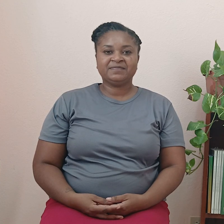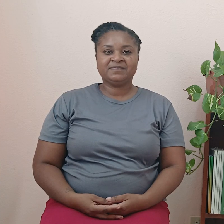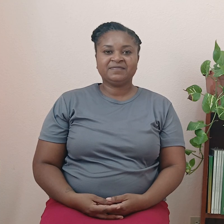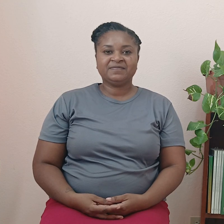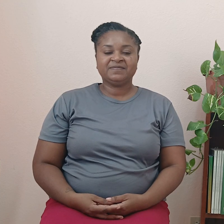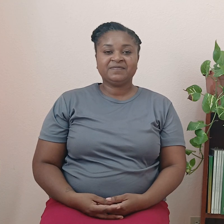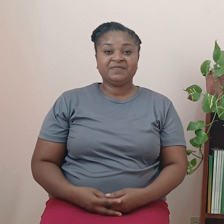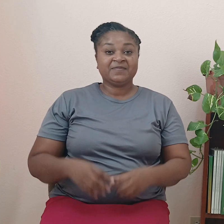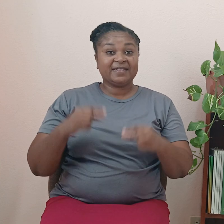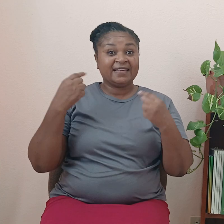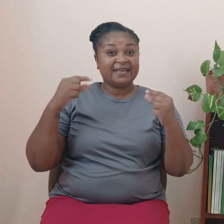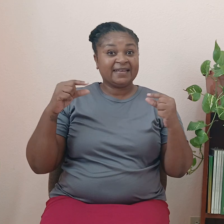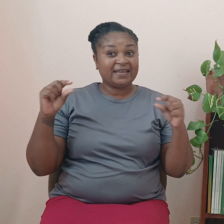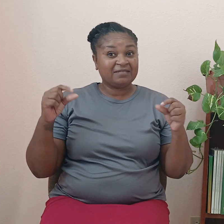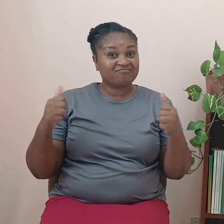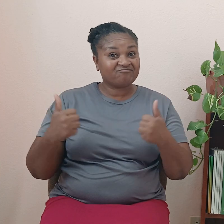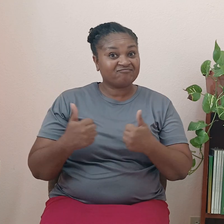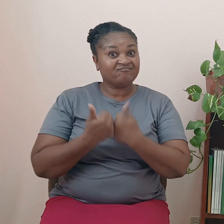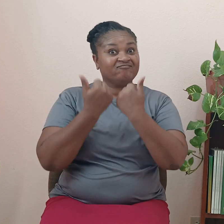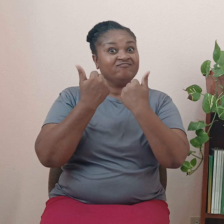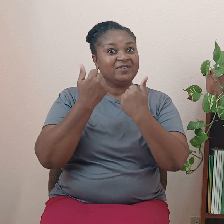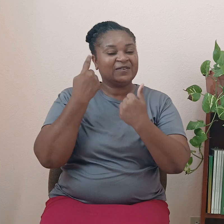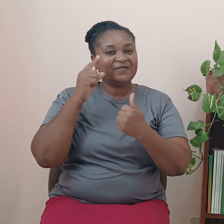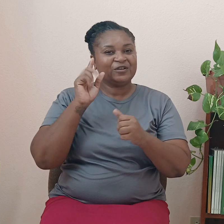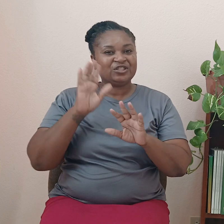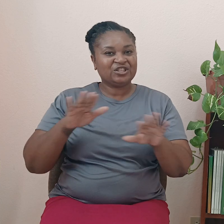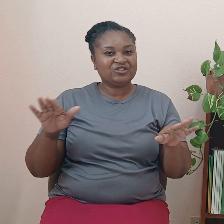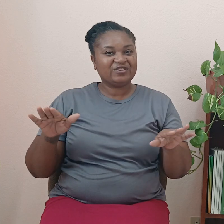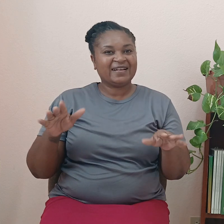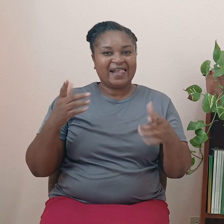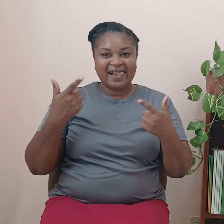Games for children. Let us rhyme.